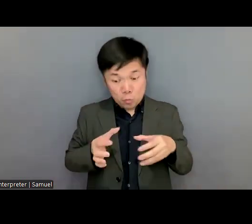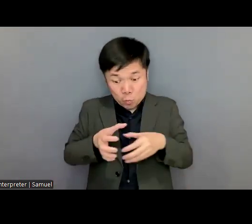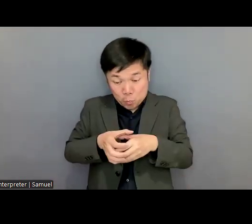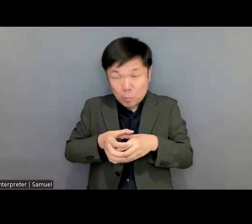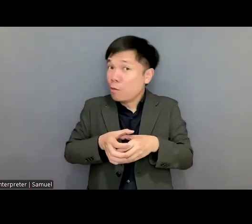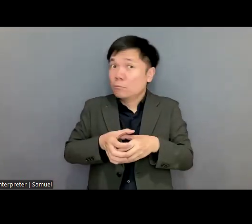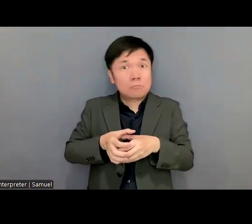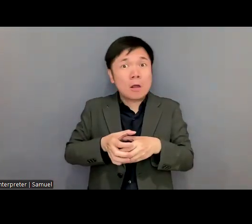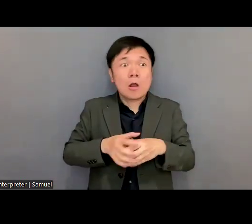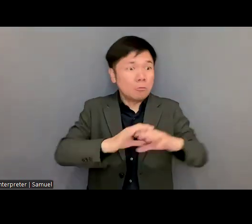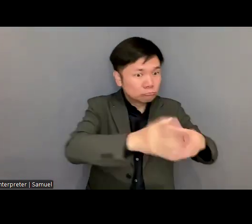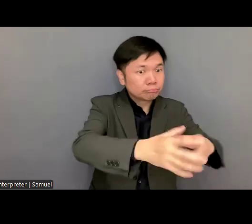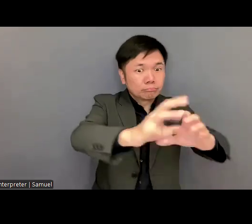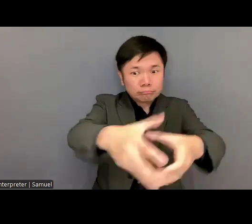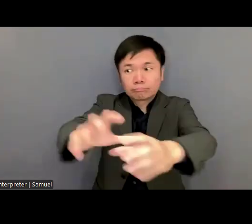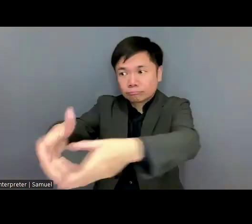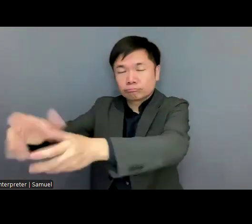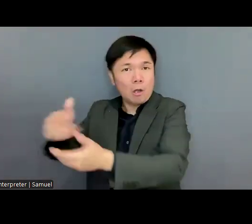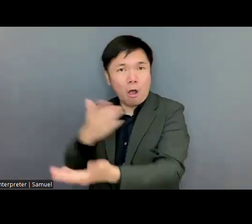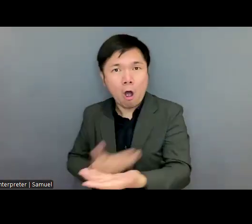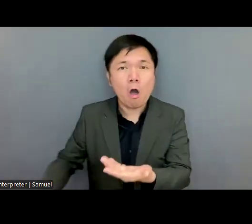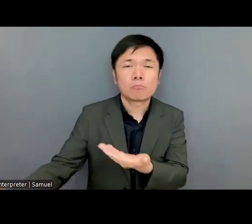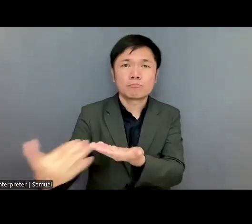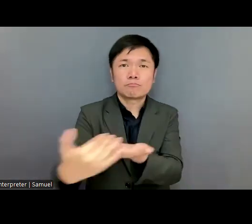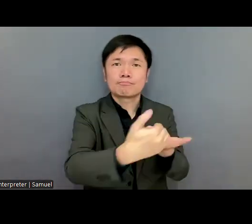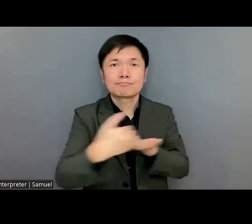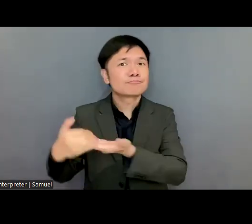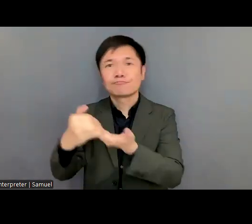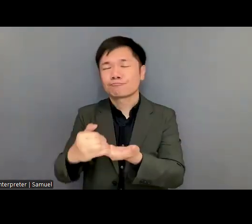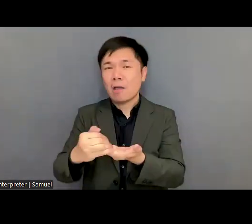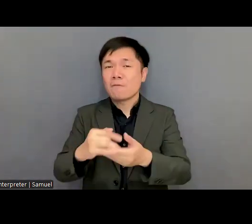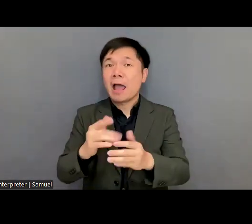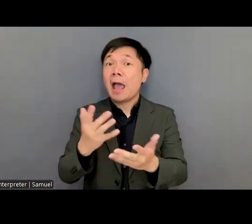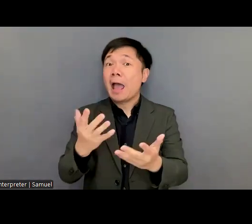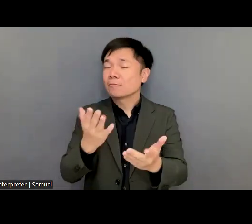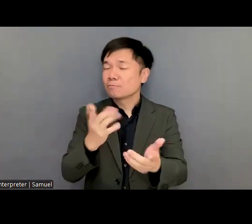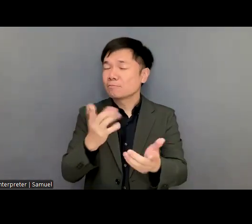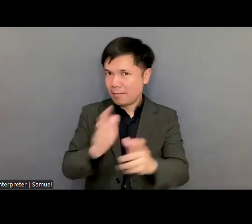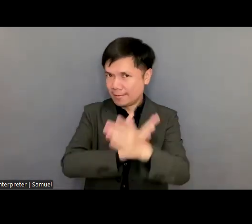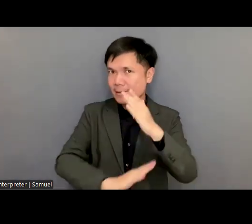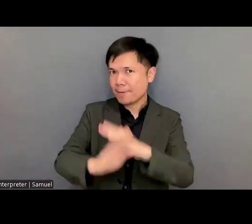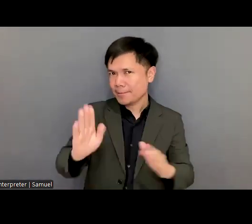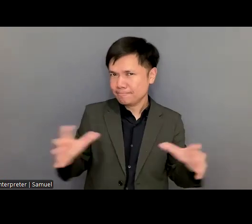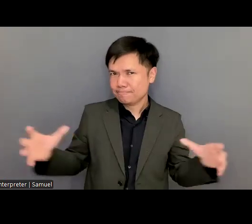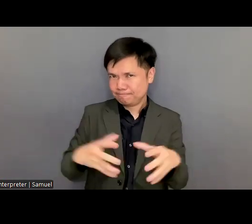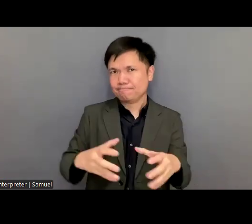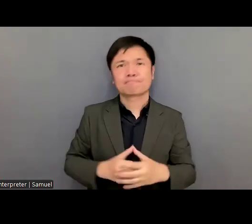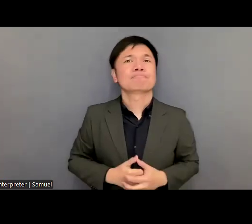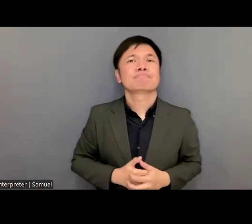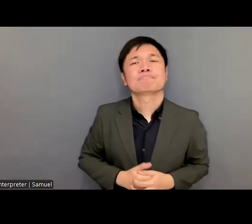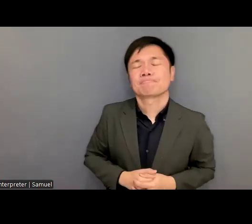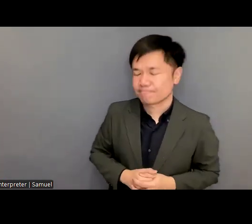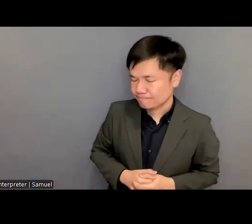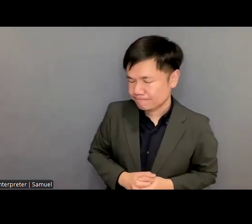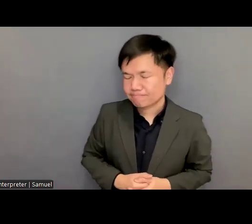other marginalized groups within the disability. Thank you. Thank you so much, Pratima. Thank you so much for